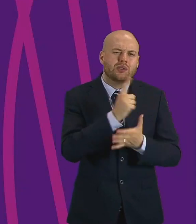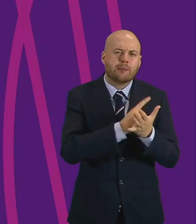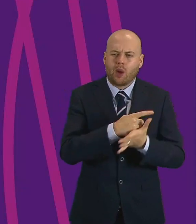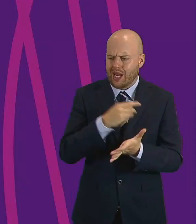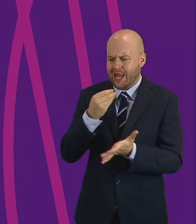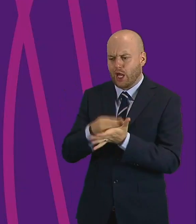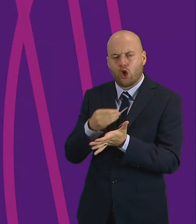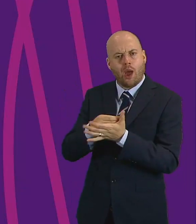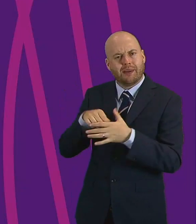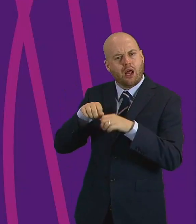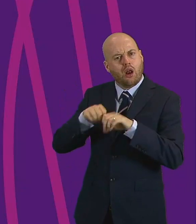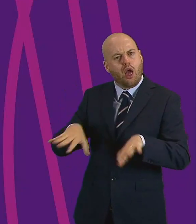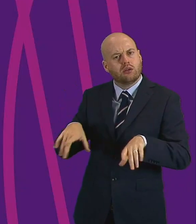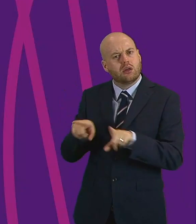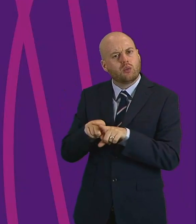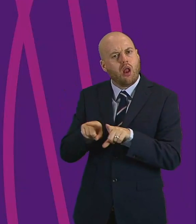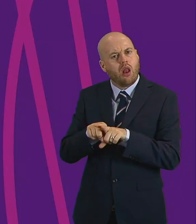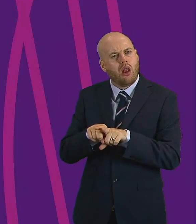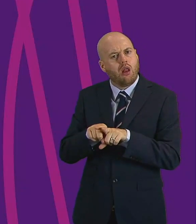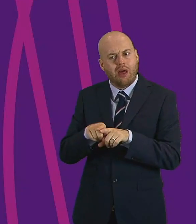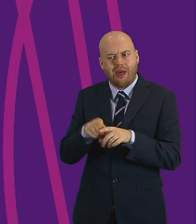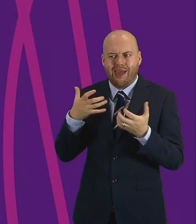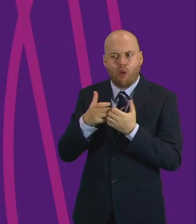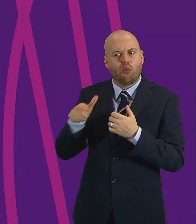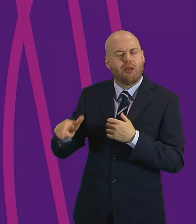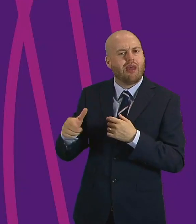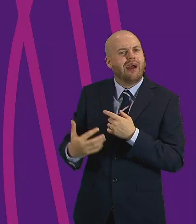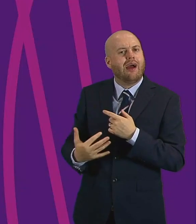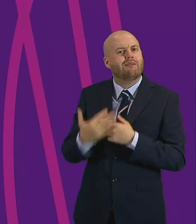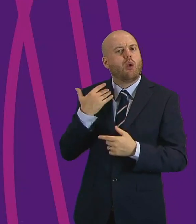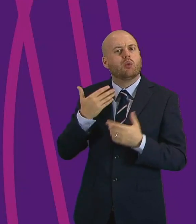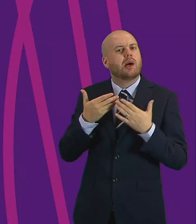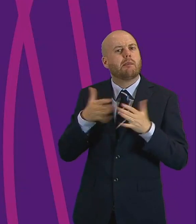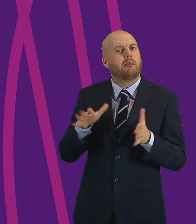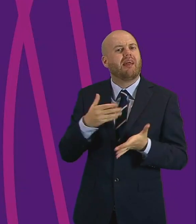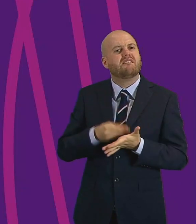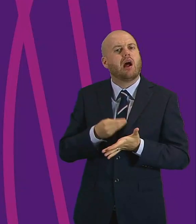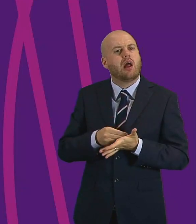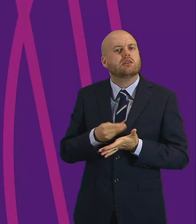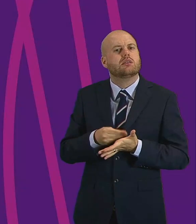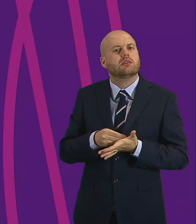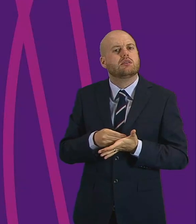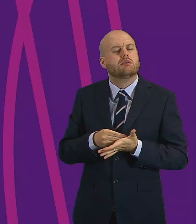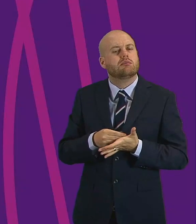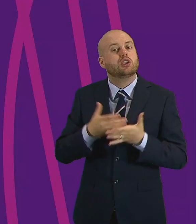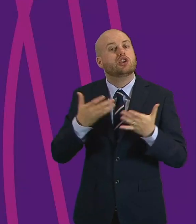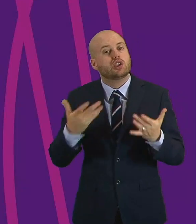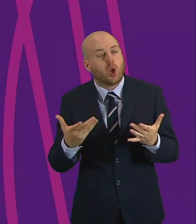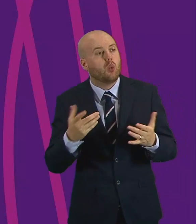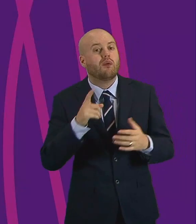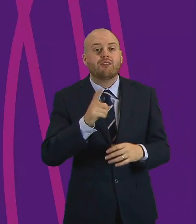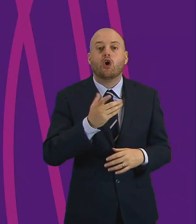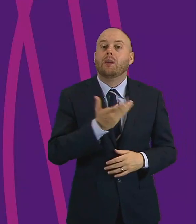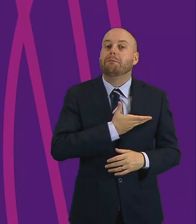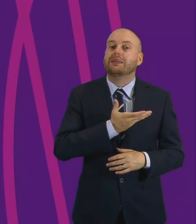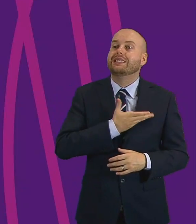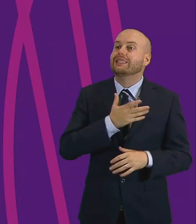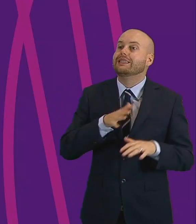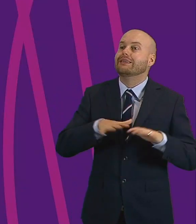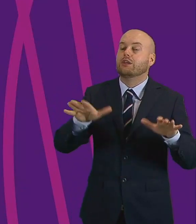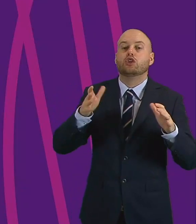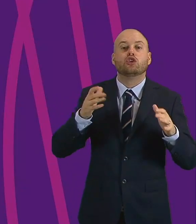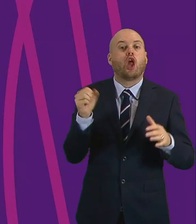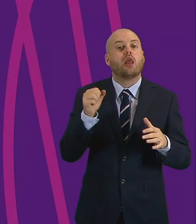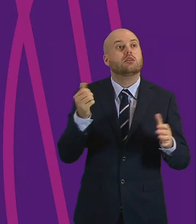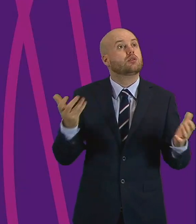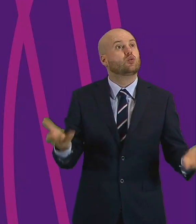fiscal impact and the public finances. So I would contend that for workers and businesses in Scotland today, they are